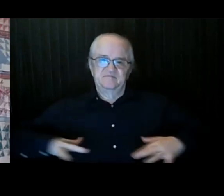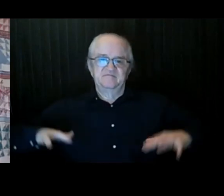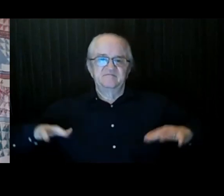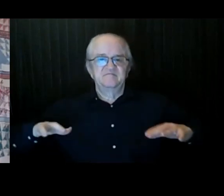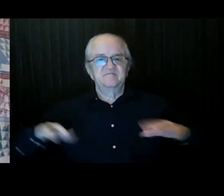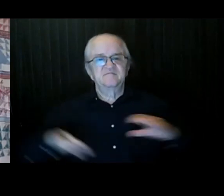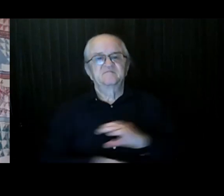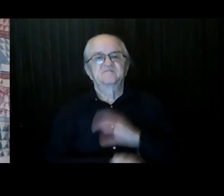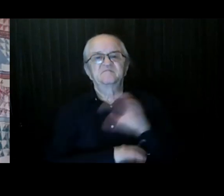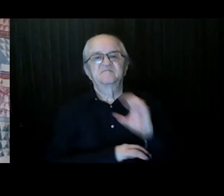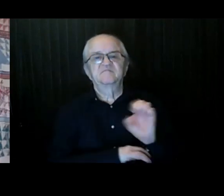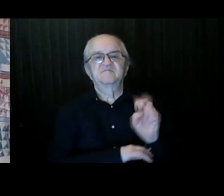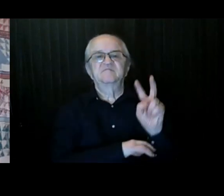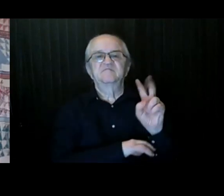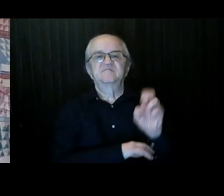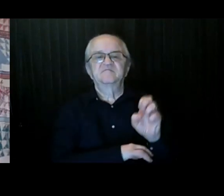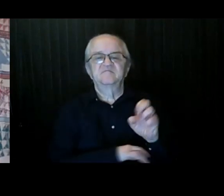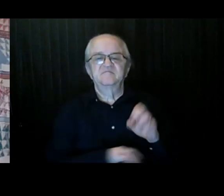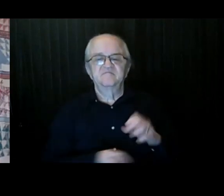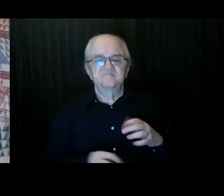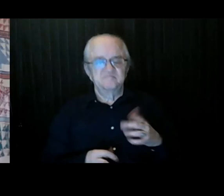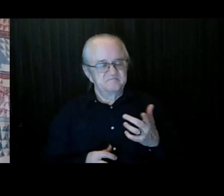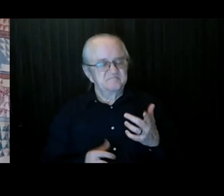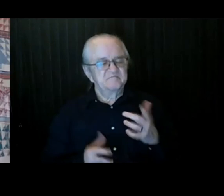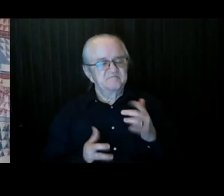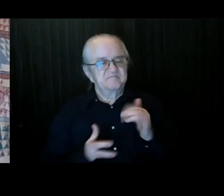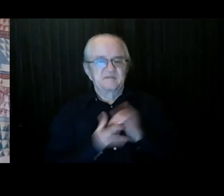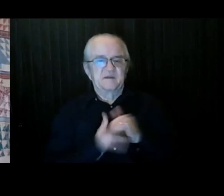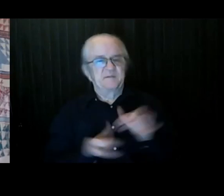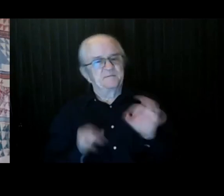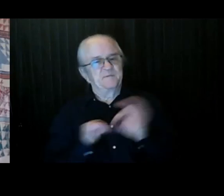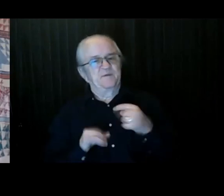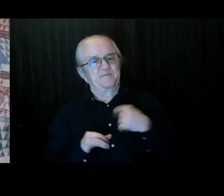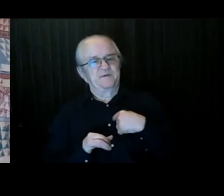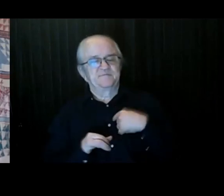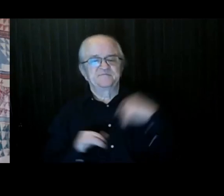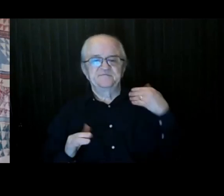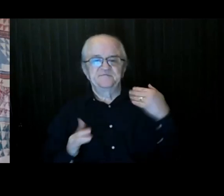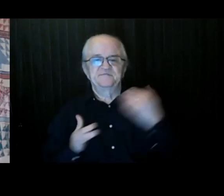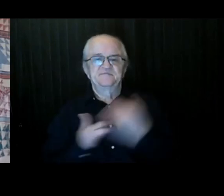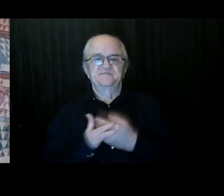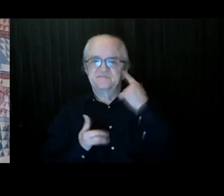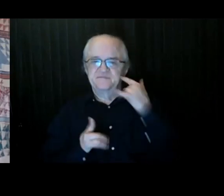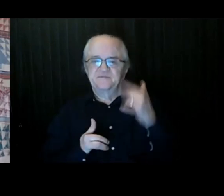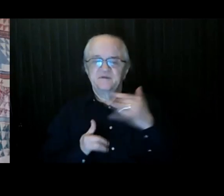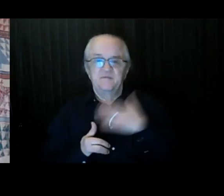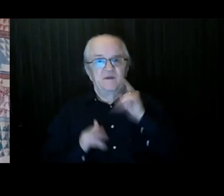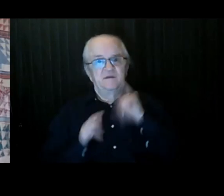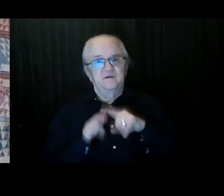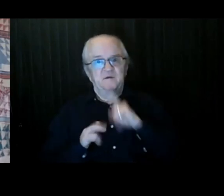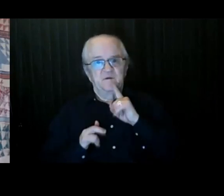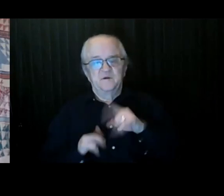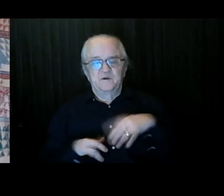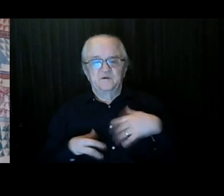church, and that's all that mattered to me. When we got out to California, my sister Carol really is a saint. She had cleared out her